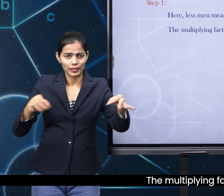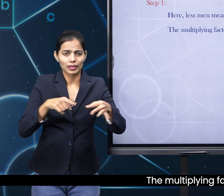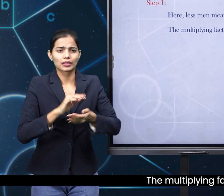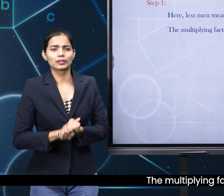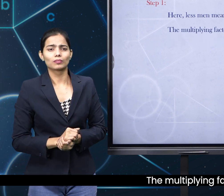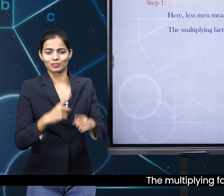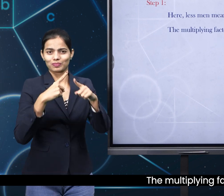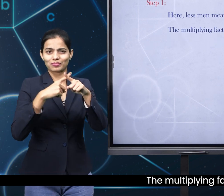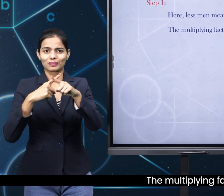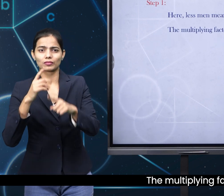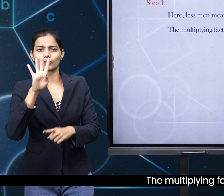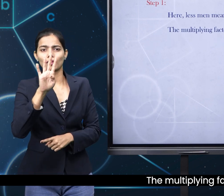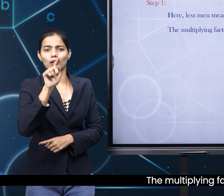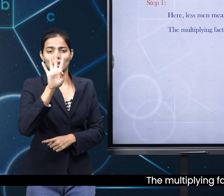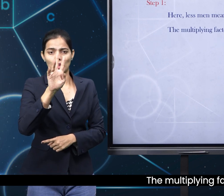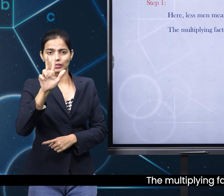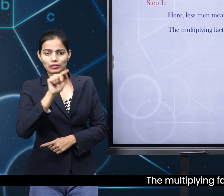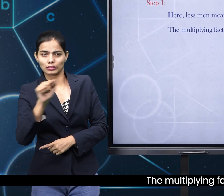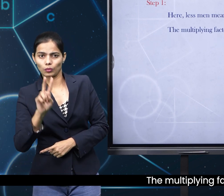is 48 by 28.